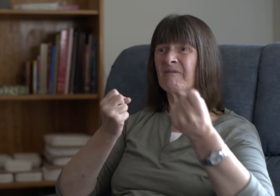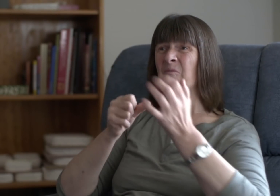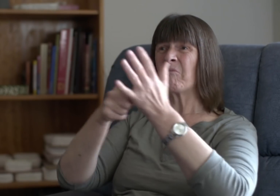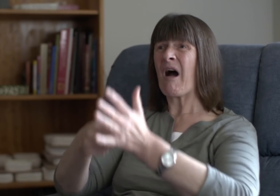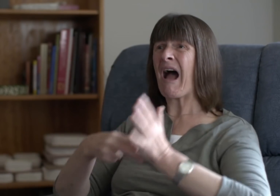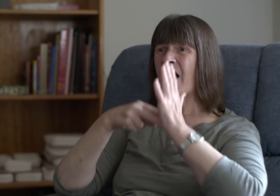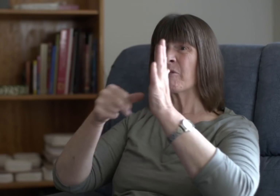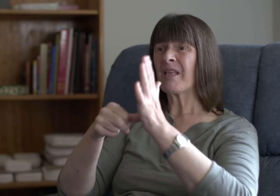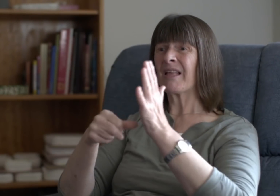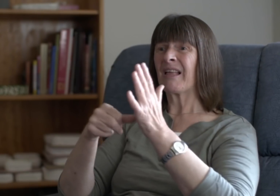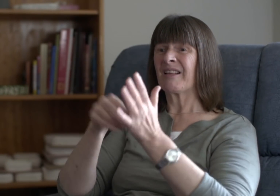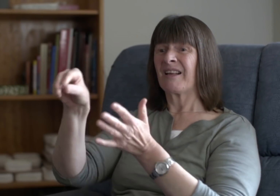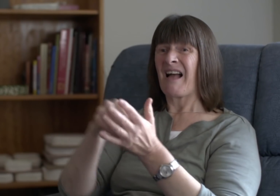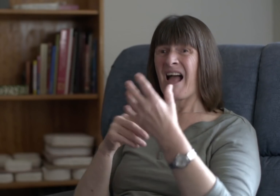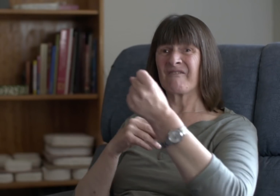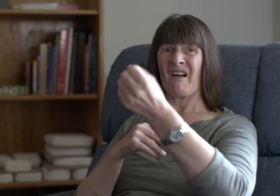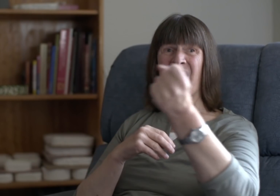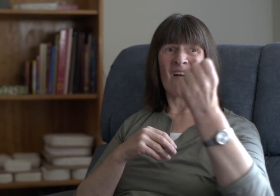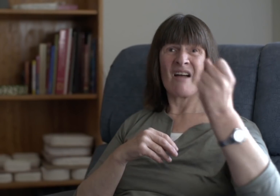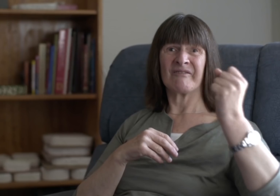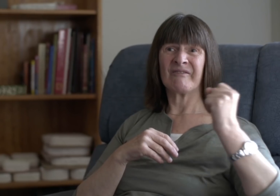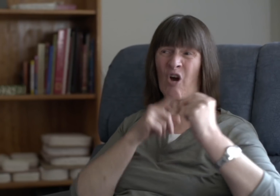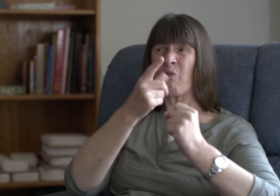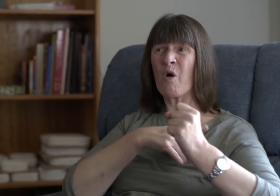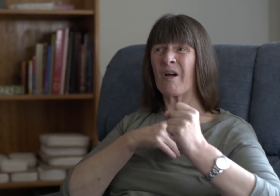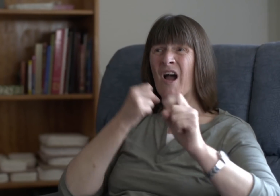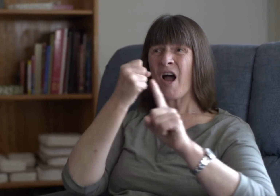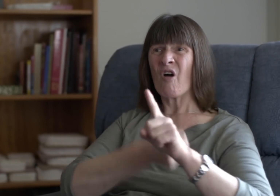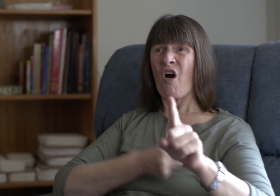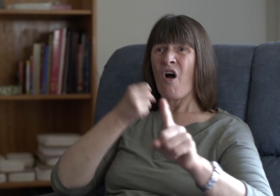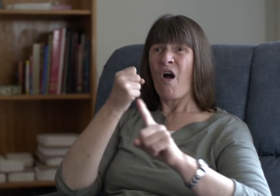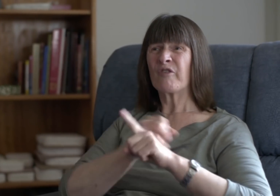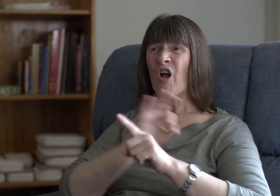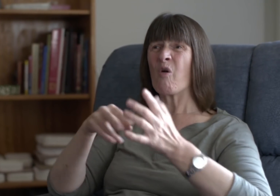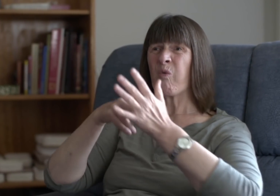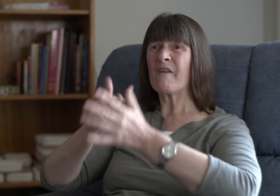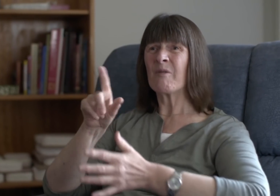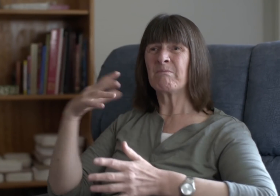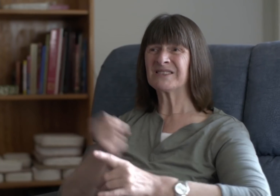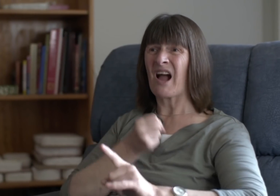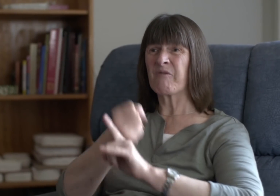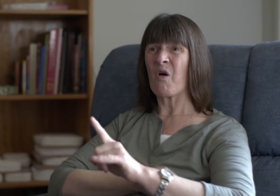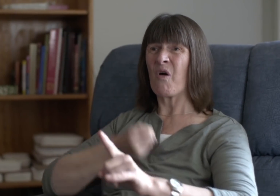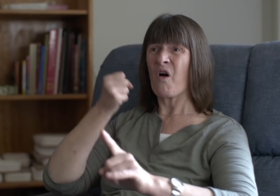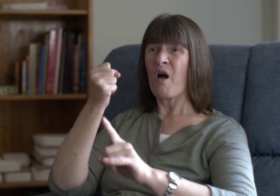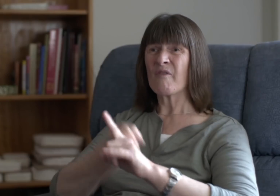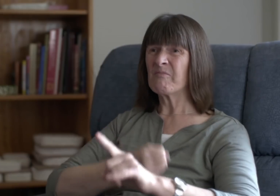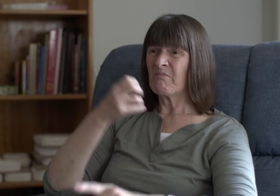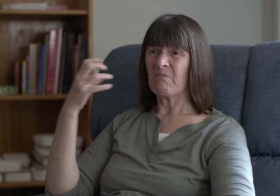Deaf-blind people have so many barriers and limitations, and without funding, it's really difficult. But we need to advocate